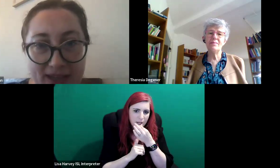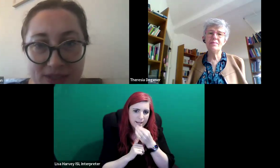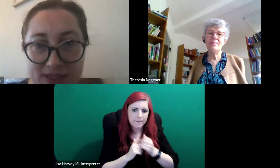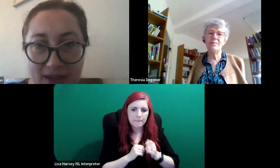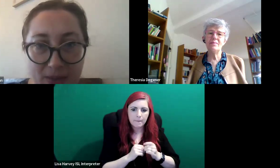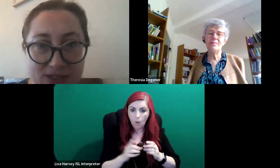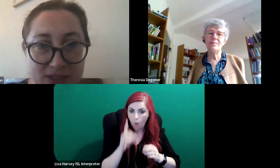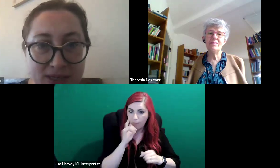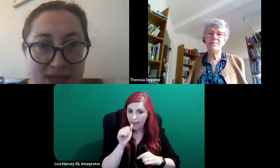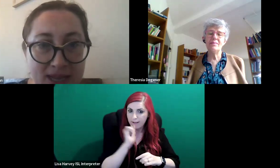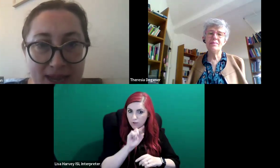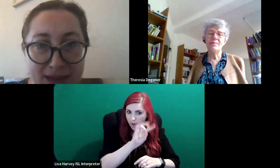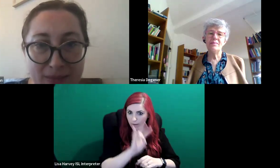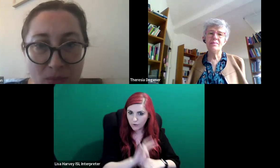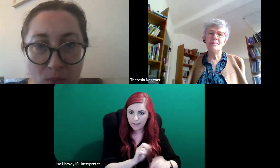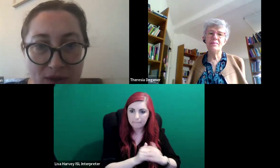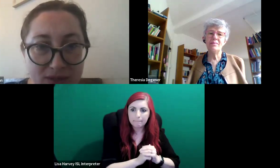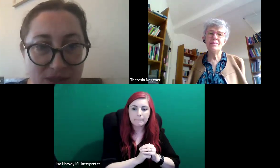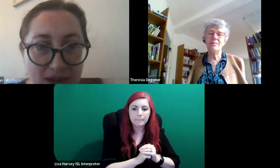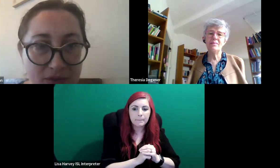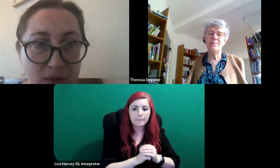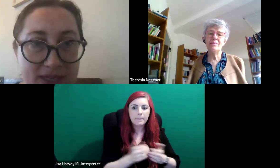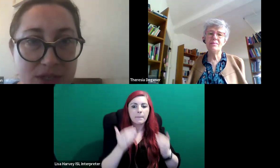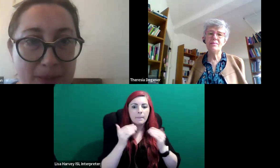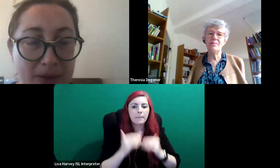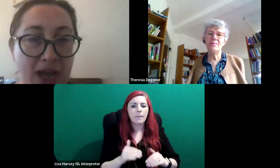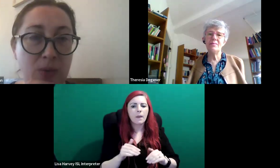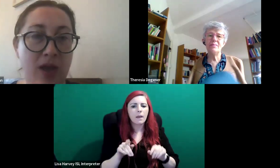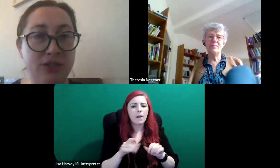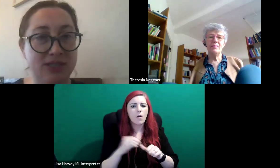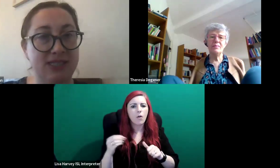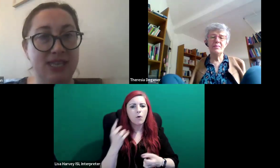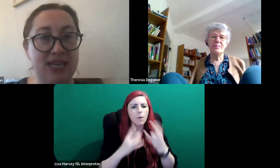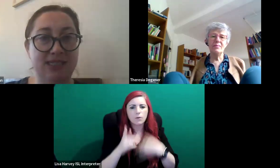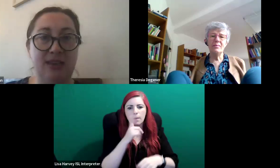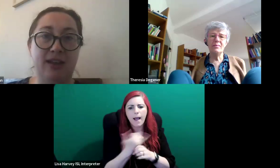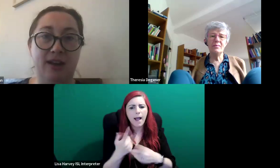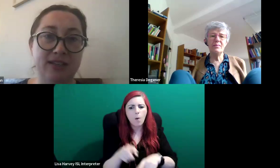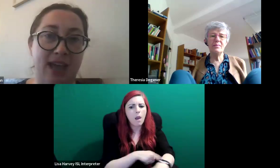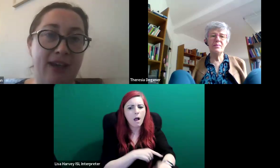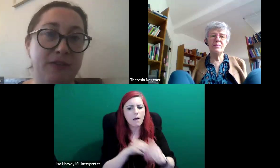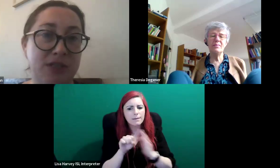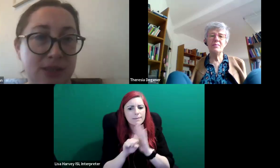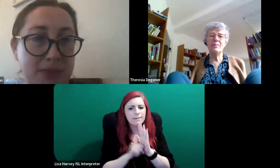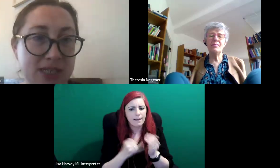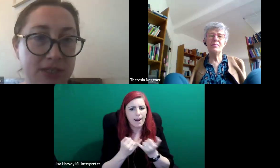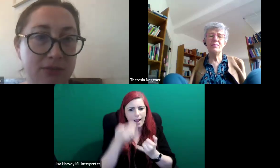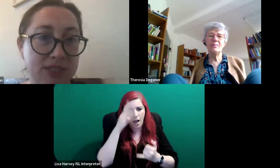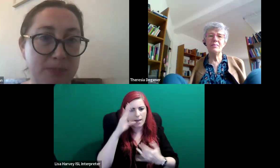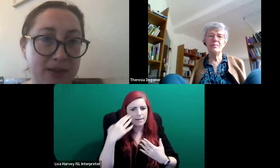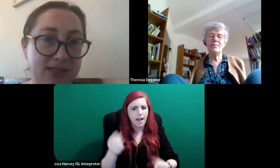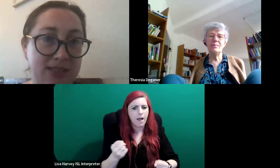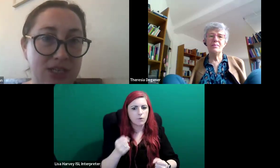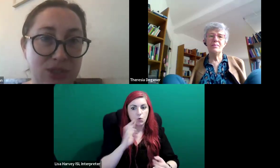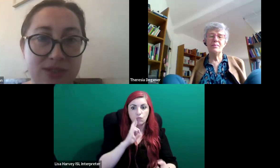So I hope that answers that question. We also have a question about how long does a state like Ireland have to submit a